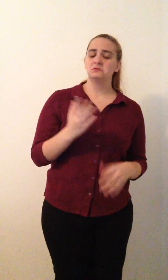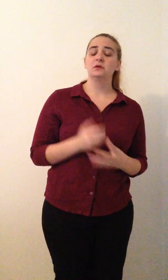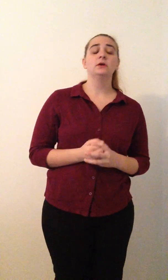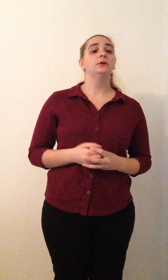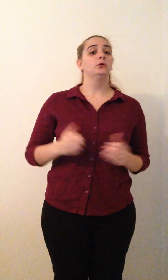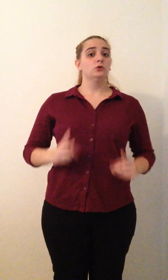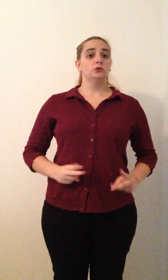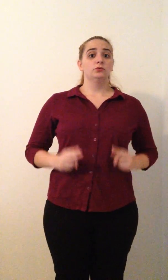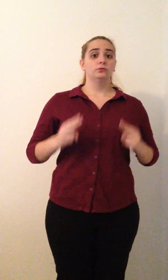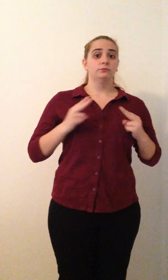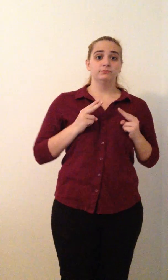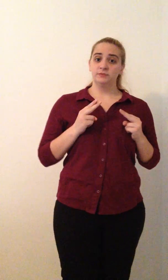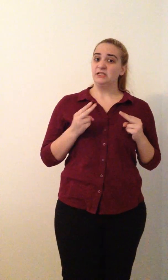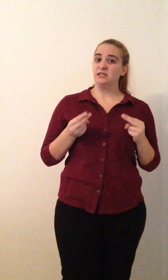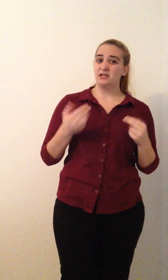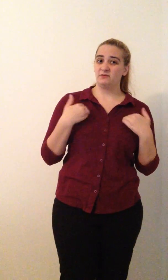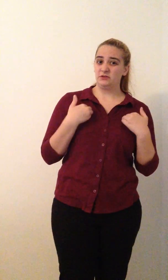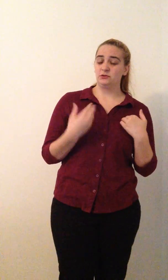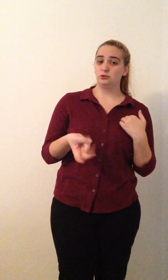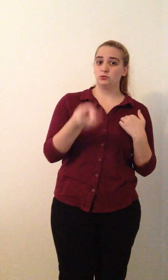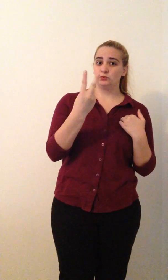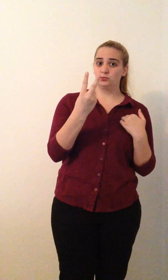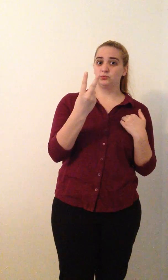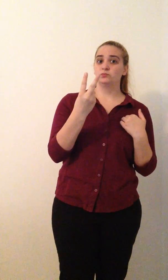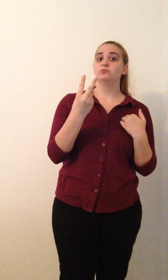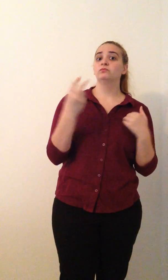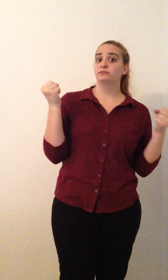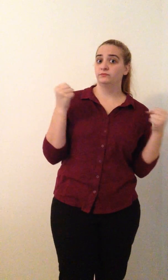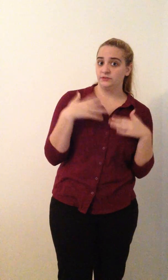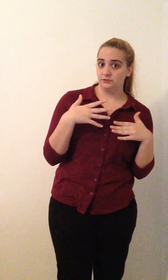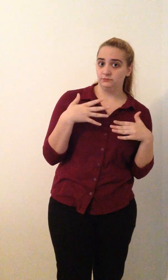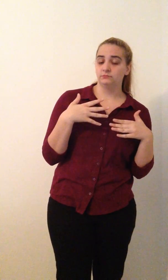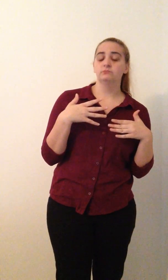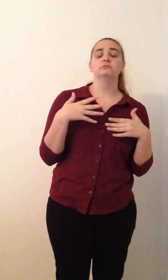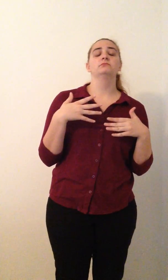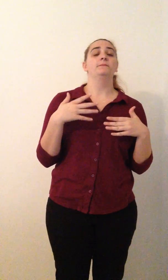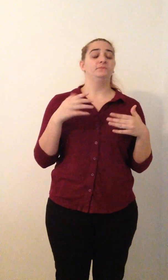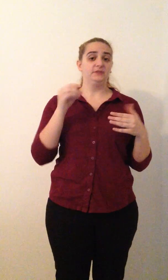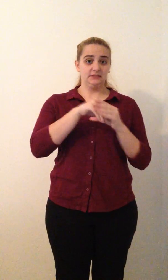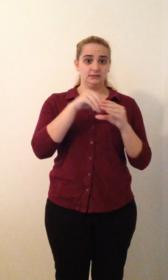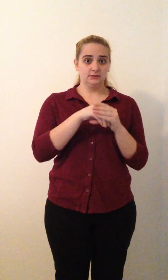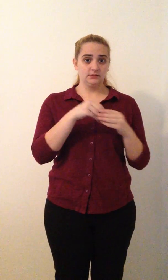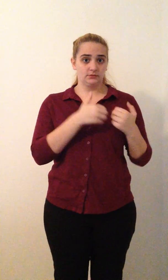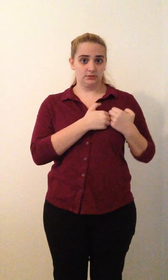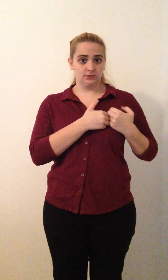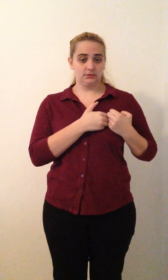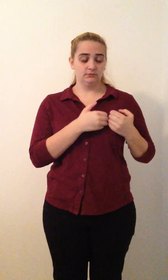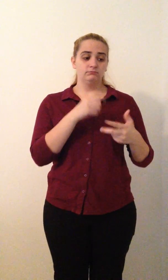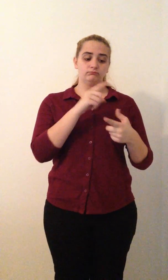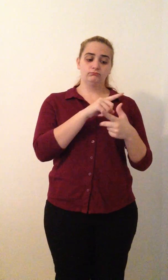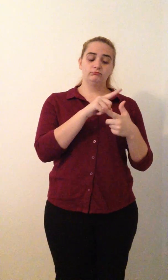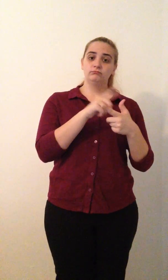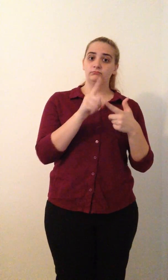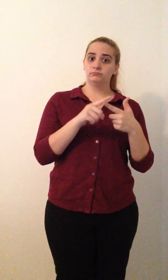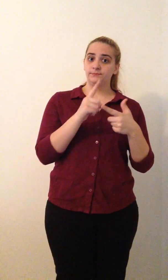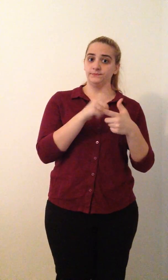primary fears in relationships. The fear of abandonment and the fear of being smothered or